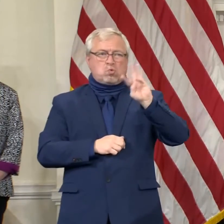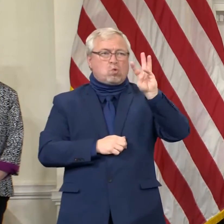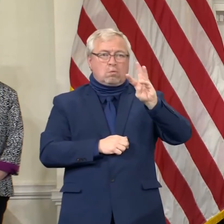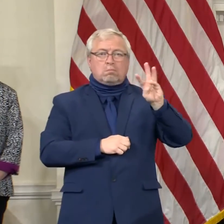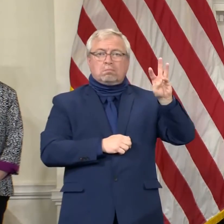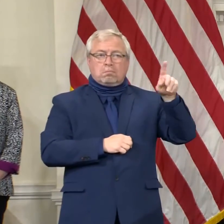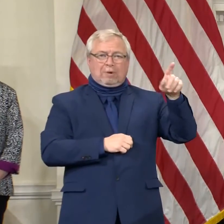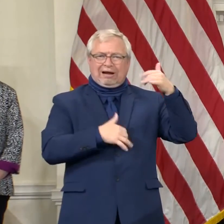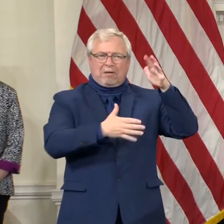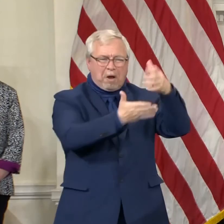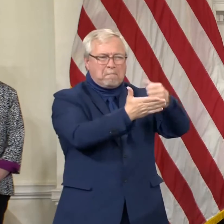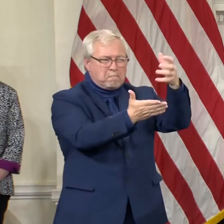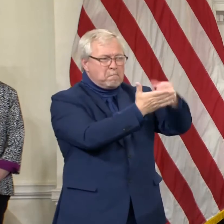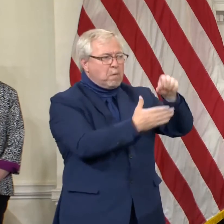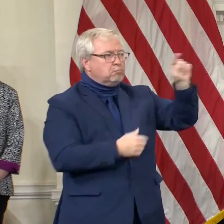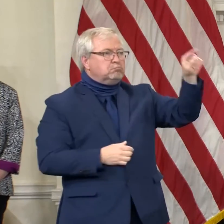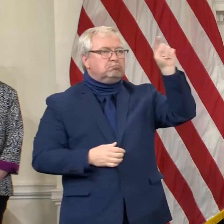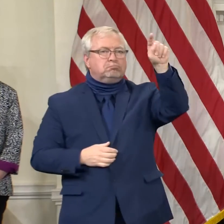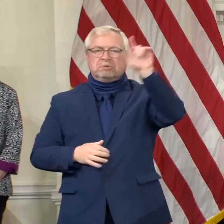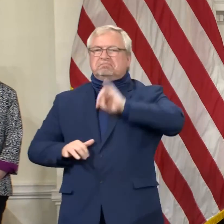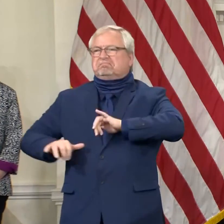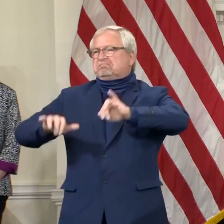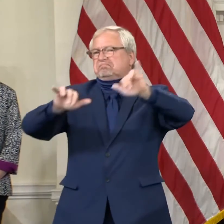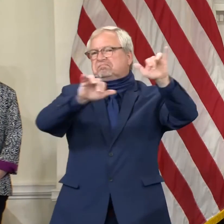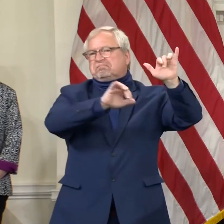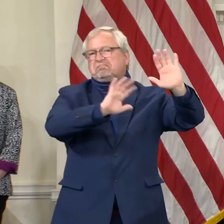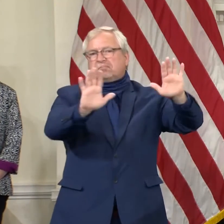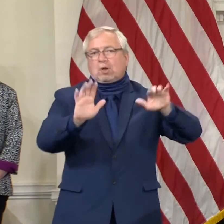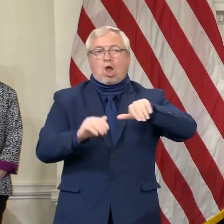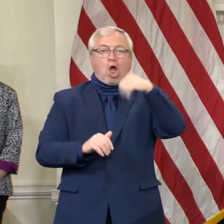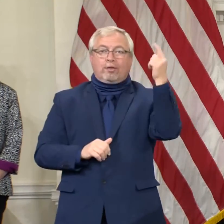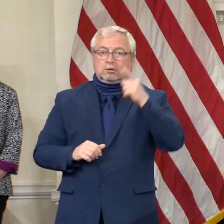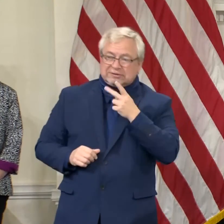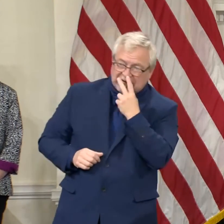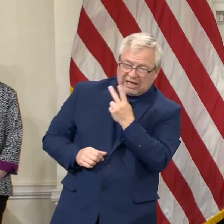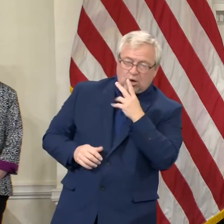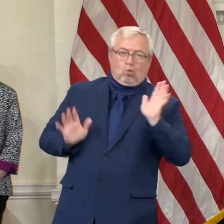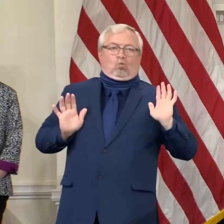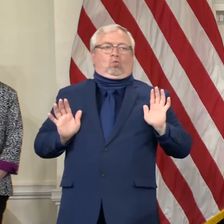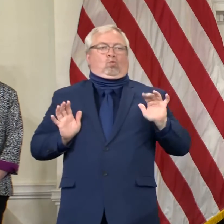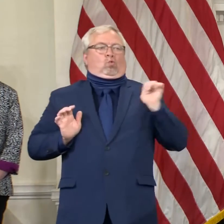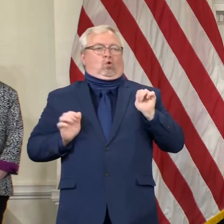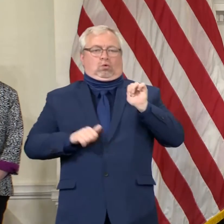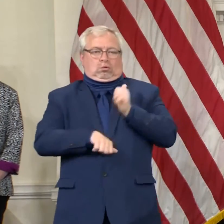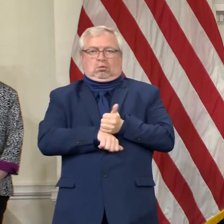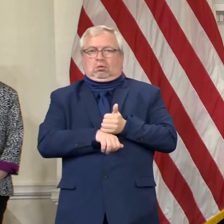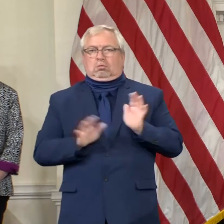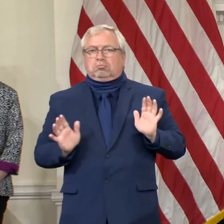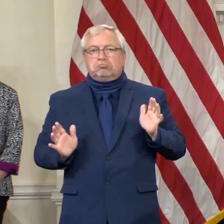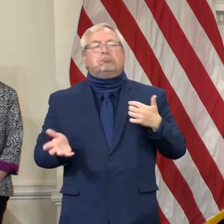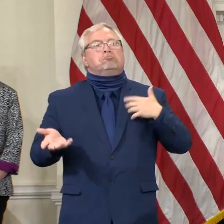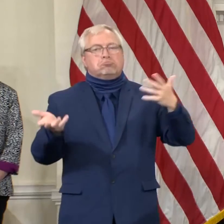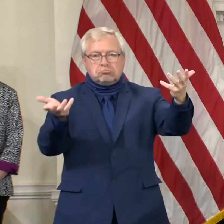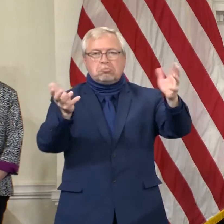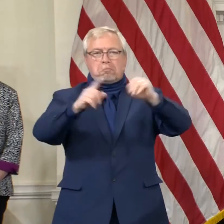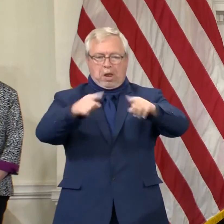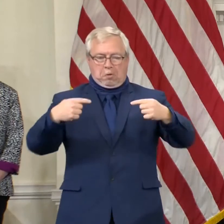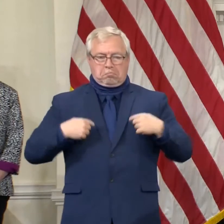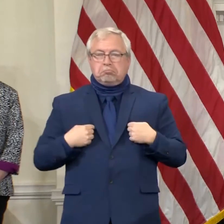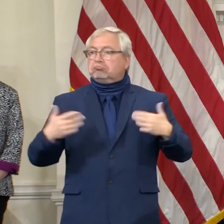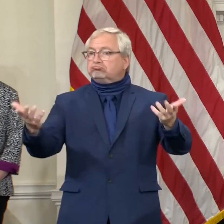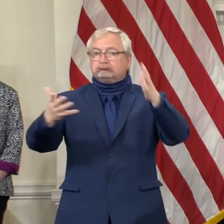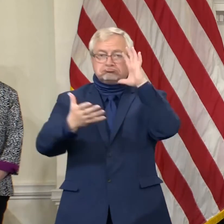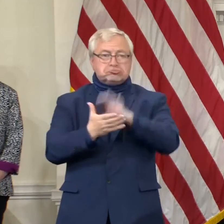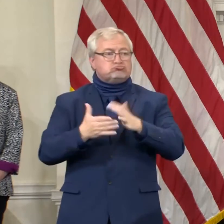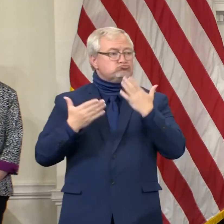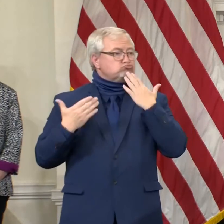Some of them still haven't even tried to do one. Ours is now completely fixed and functioning very well, no wait times. But